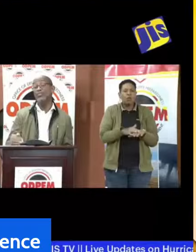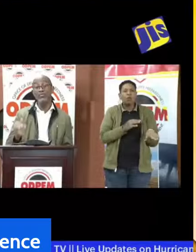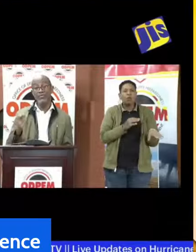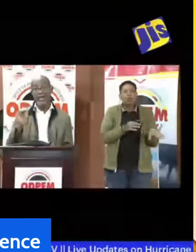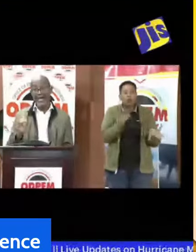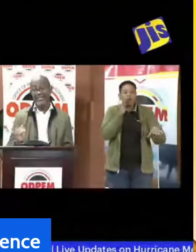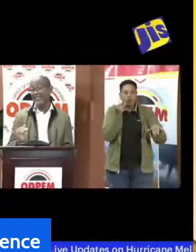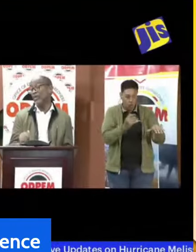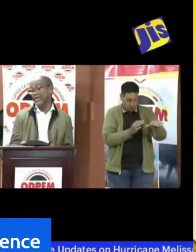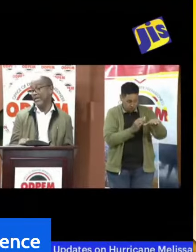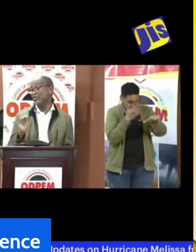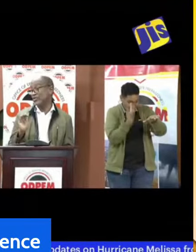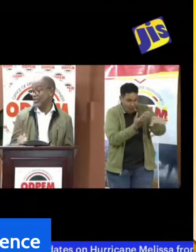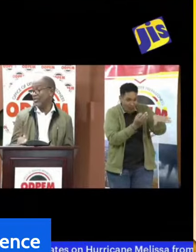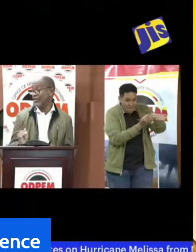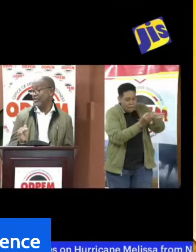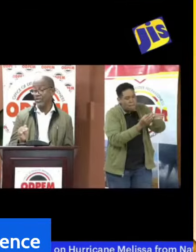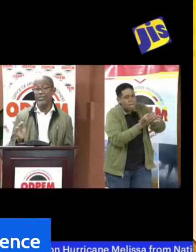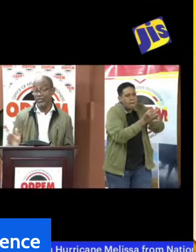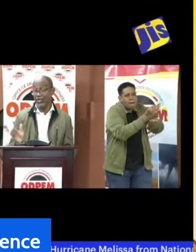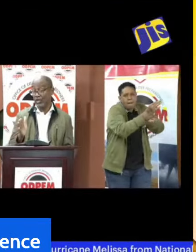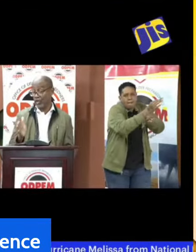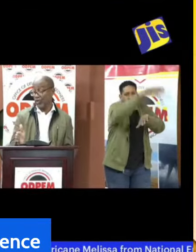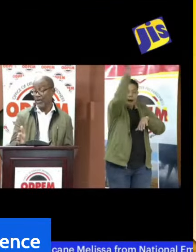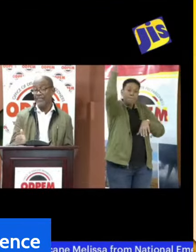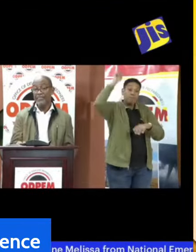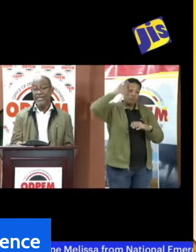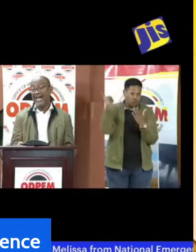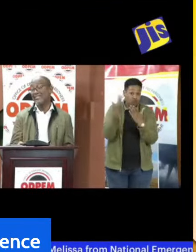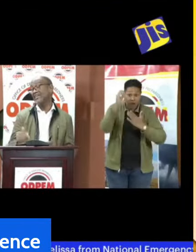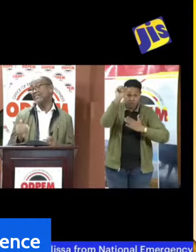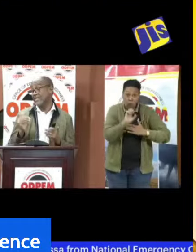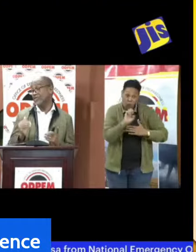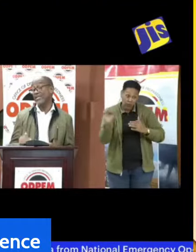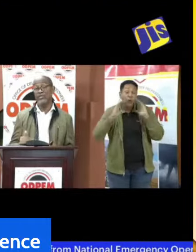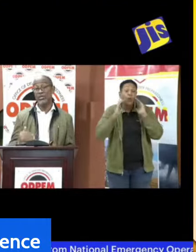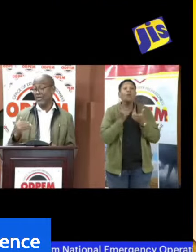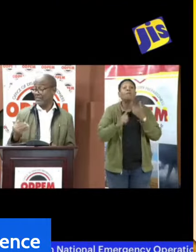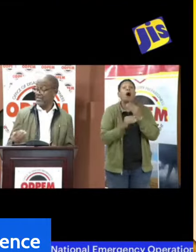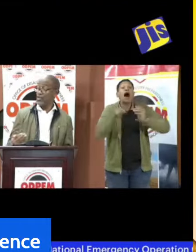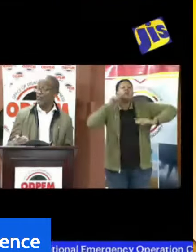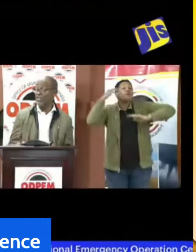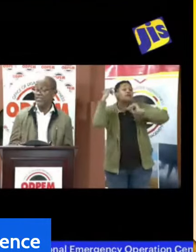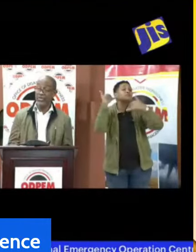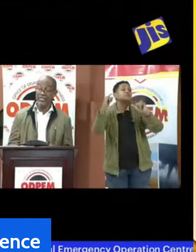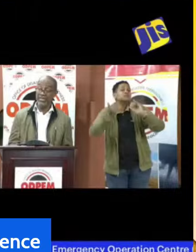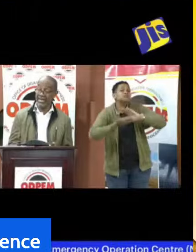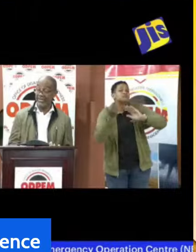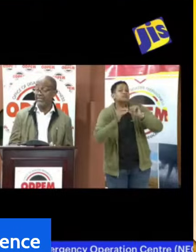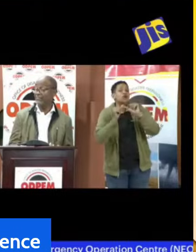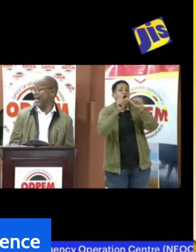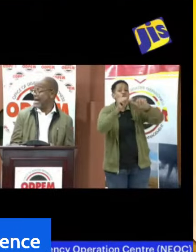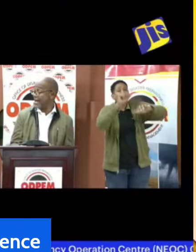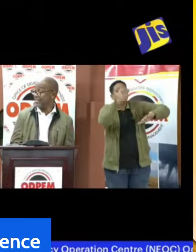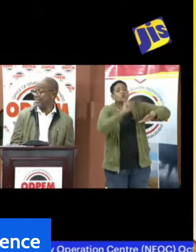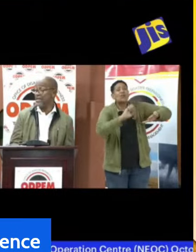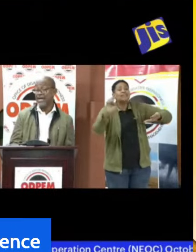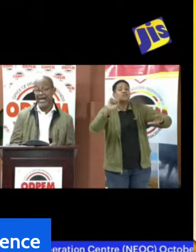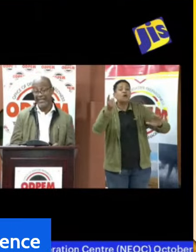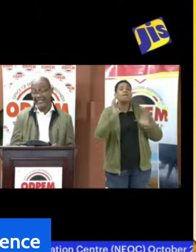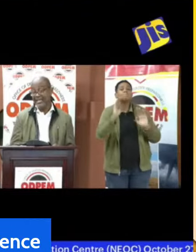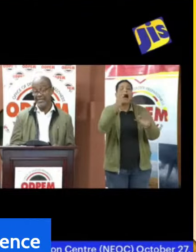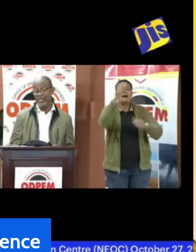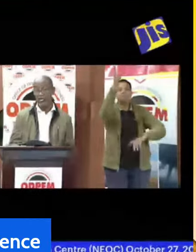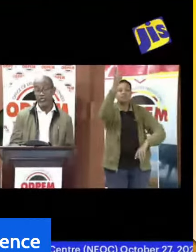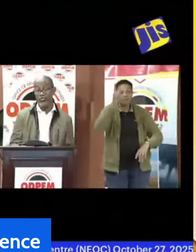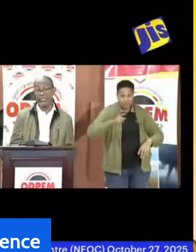to move, and then it will get to southeastern Cuba. And then it is expected to continue over the southeastern islands of the Bahamas. At